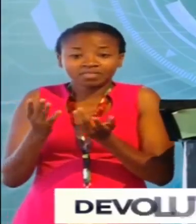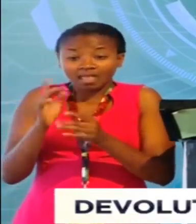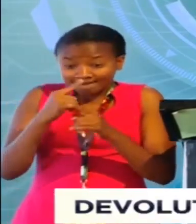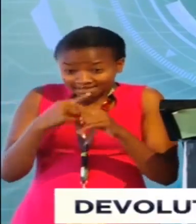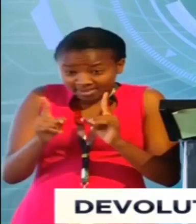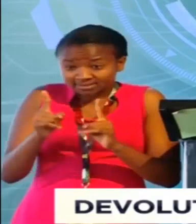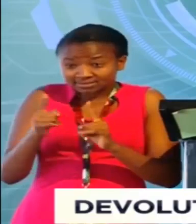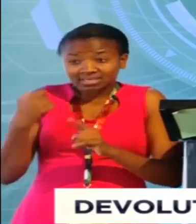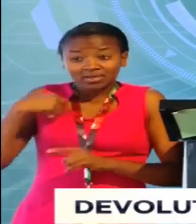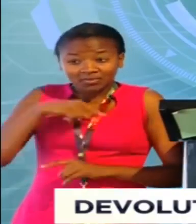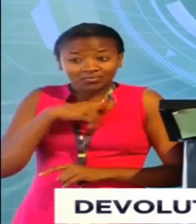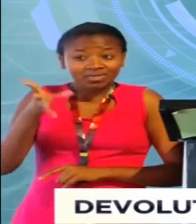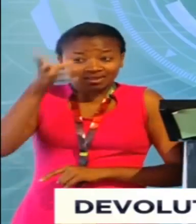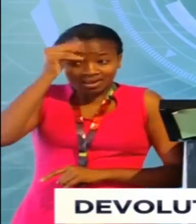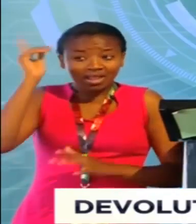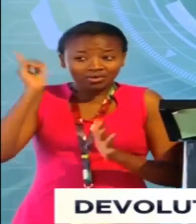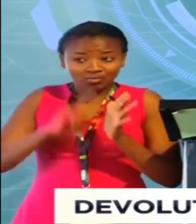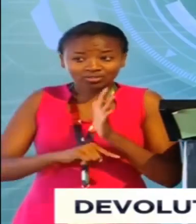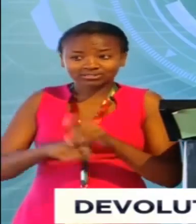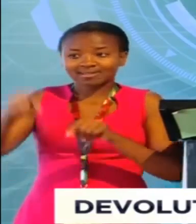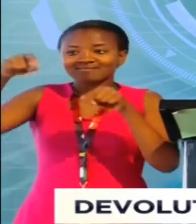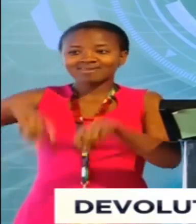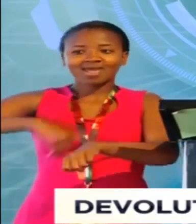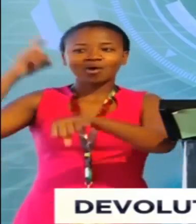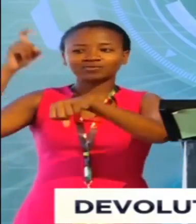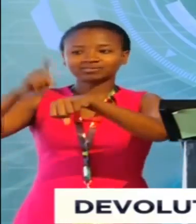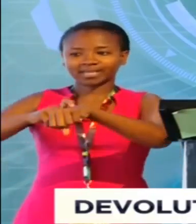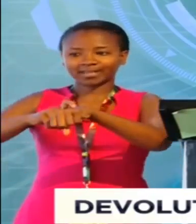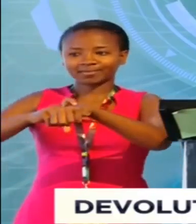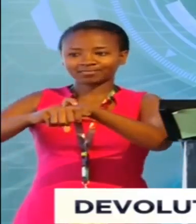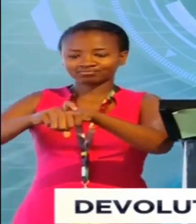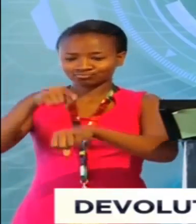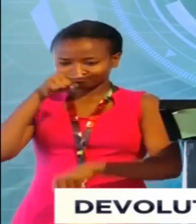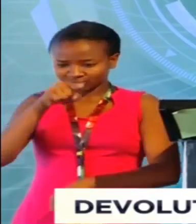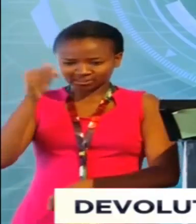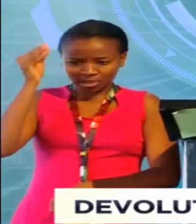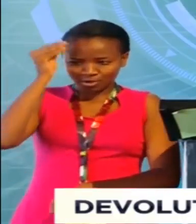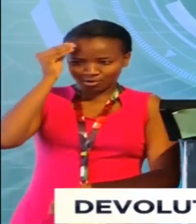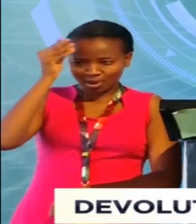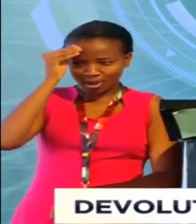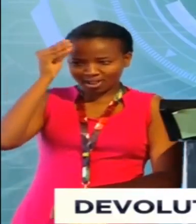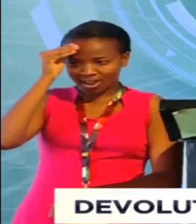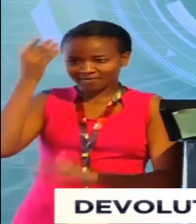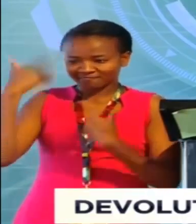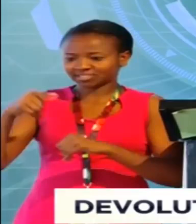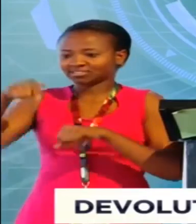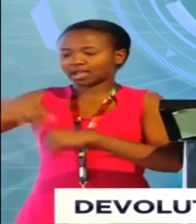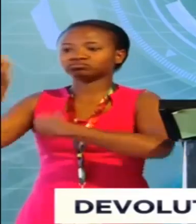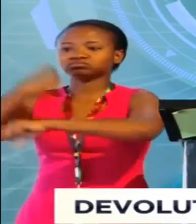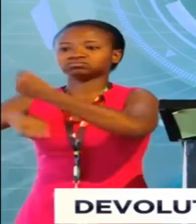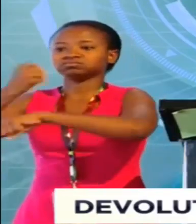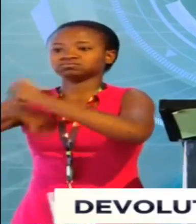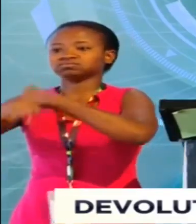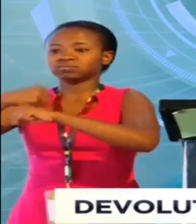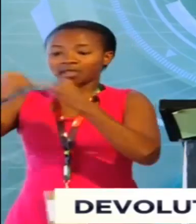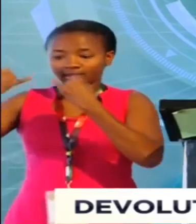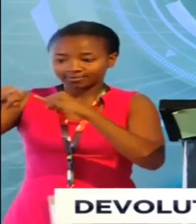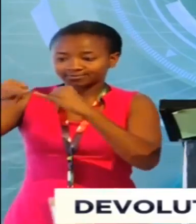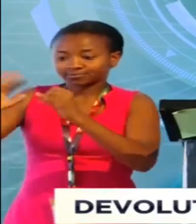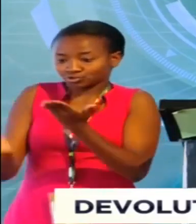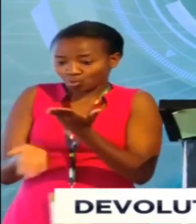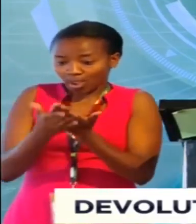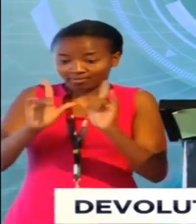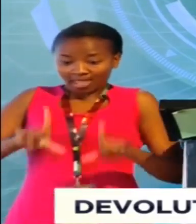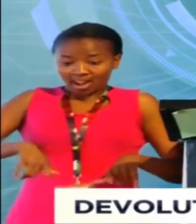From what we have learned, the time has come to put this knowledge into acts and deeds that transform